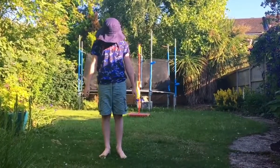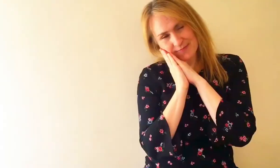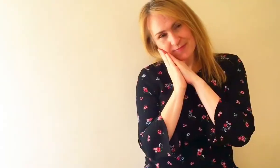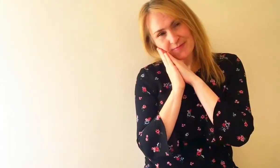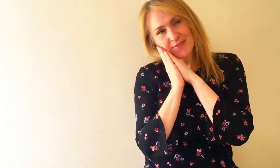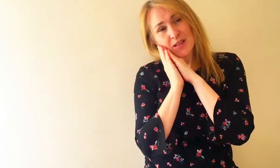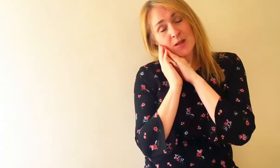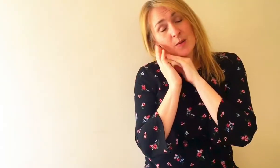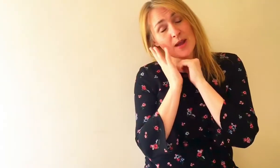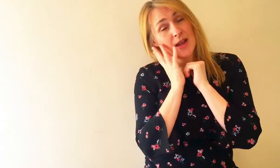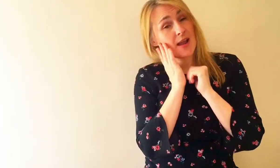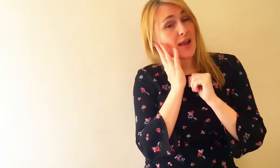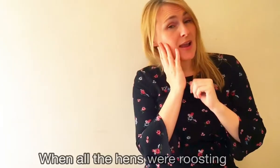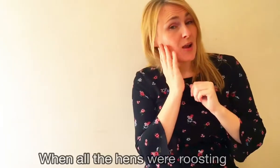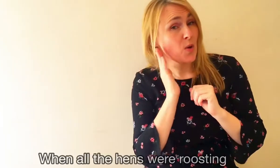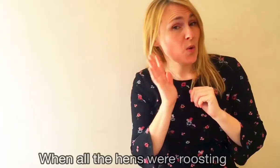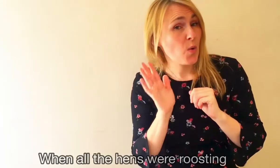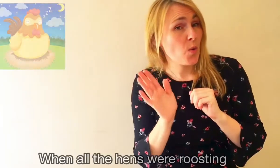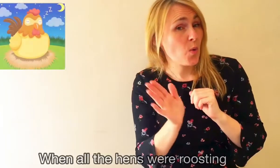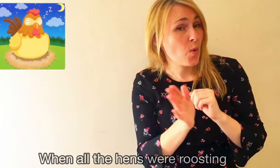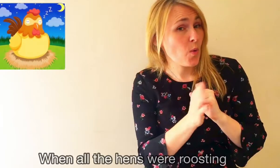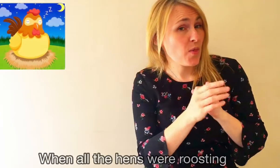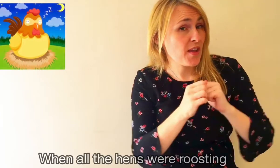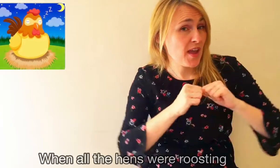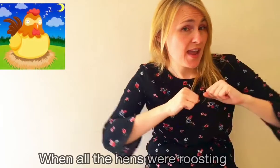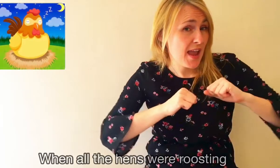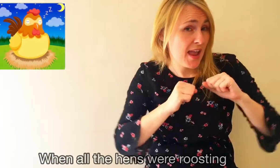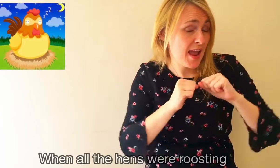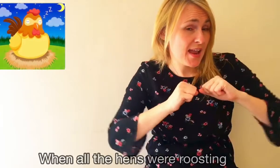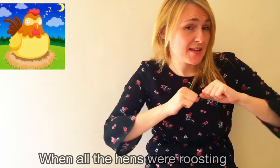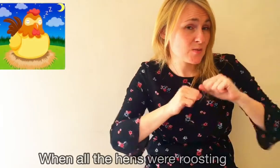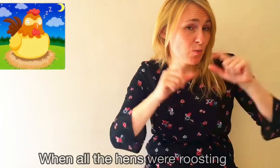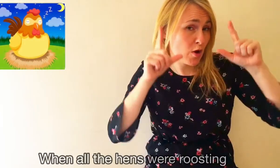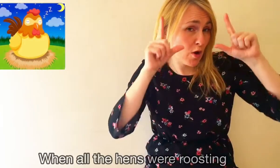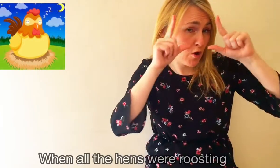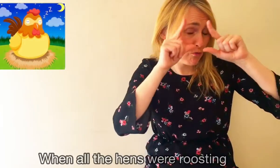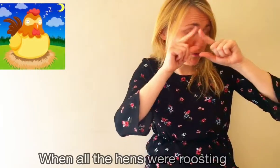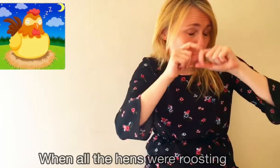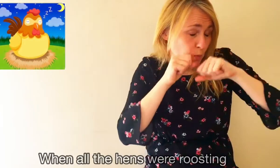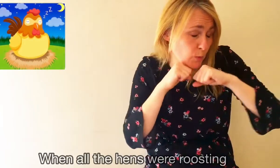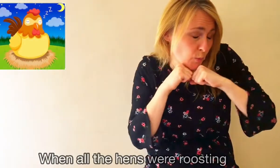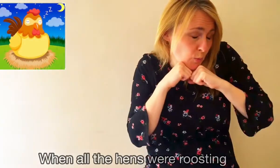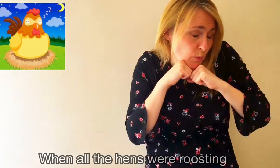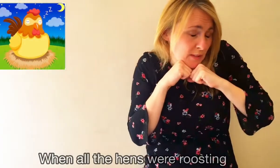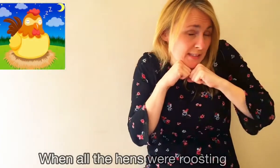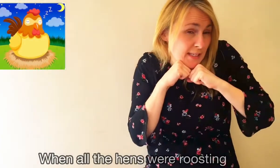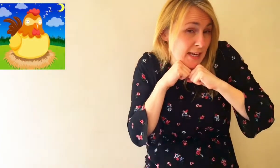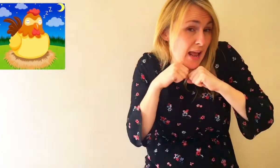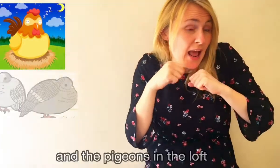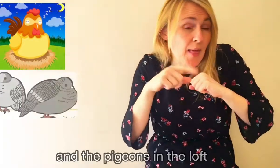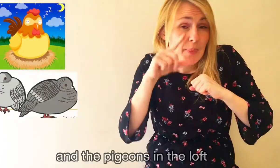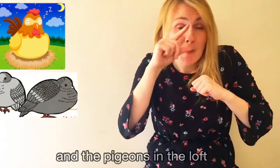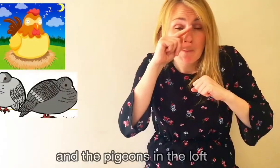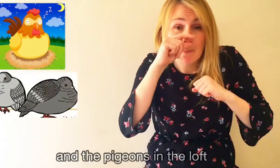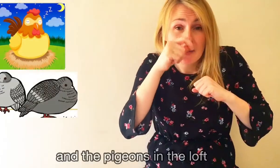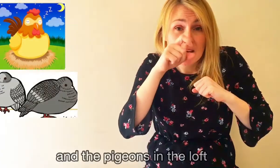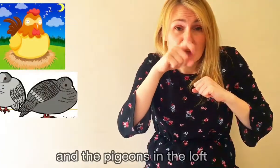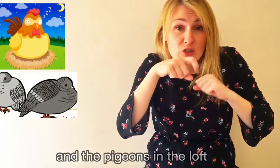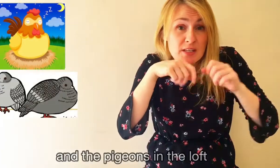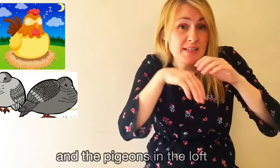When all the hens were roosting and the pigeons